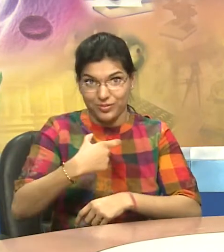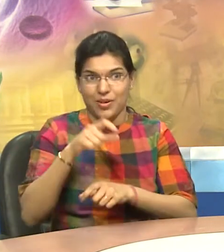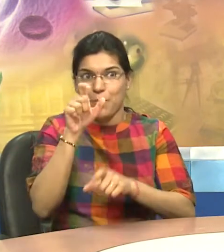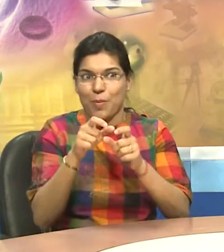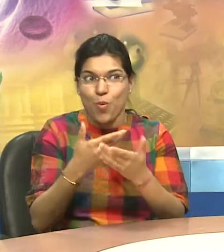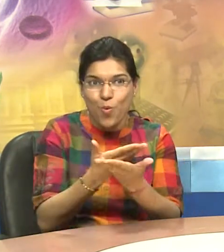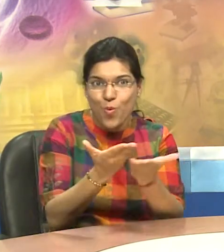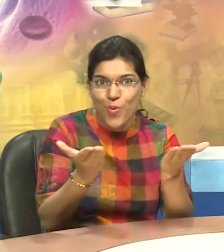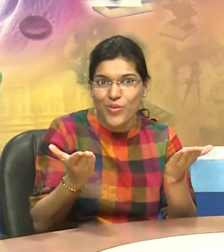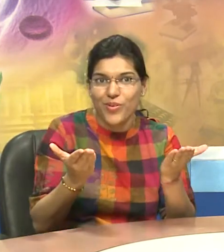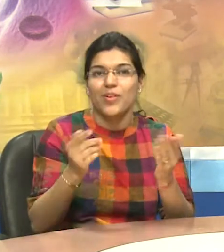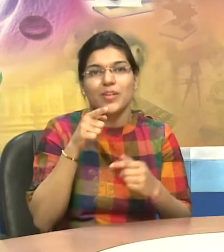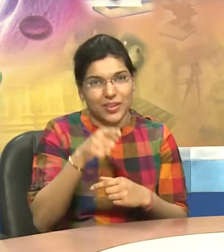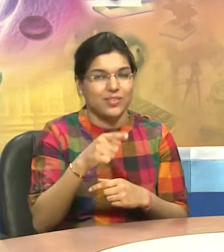person feels